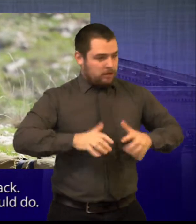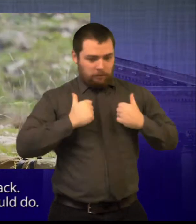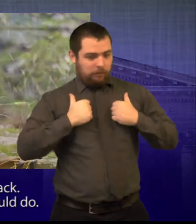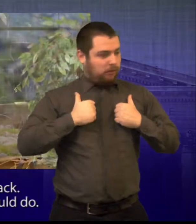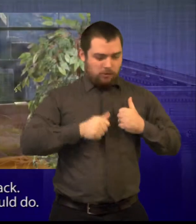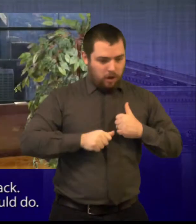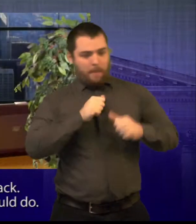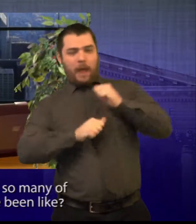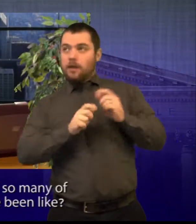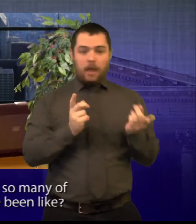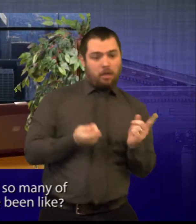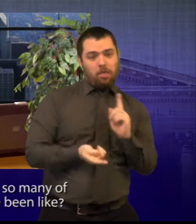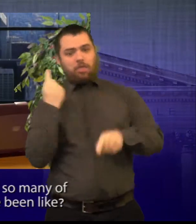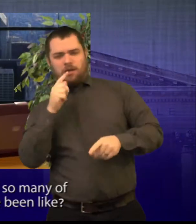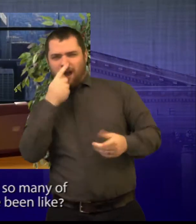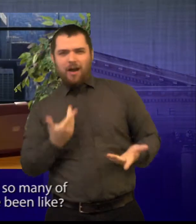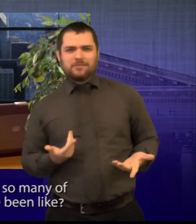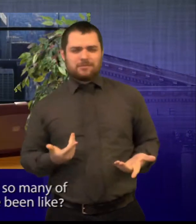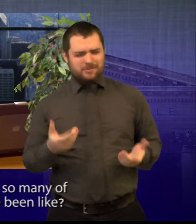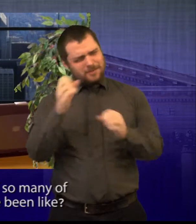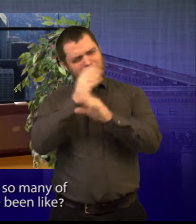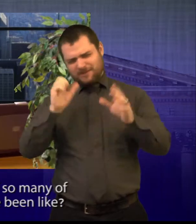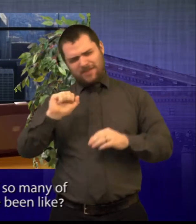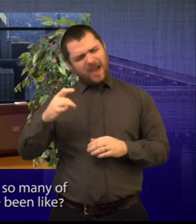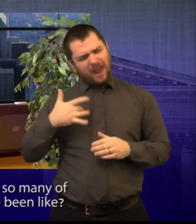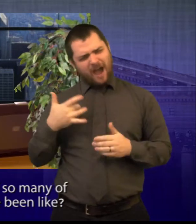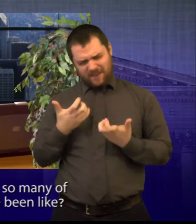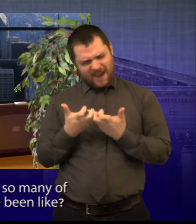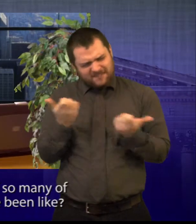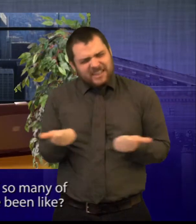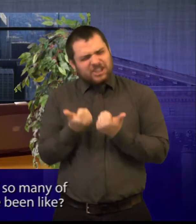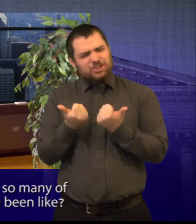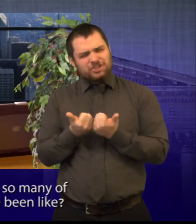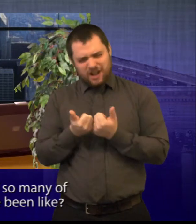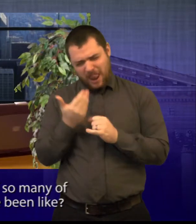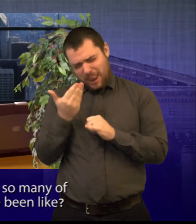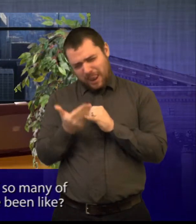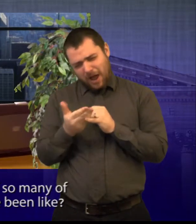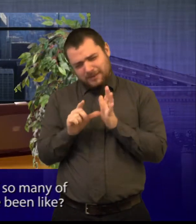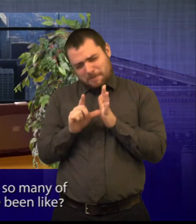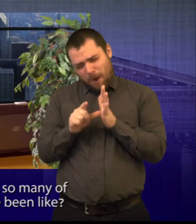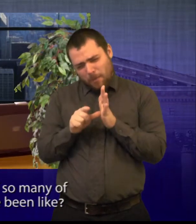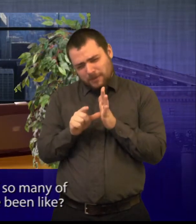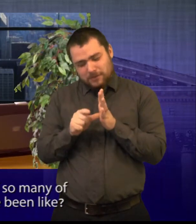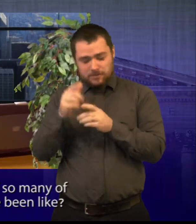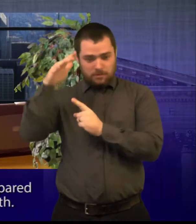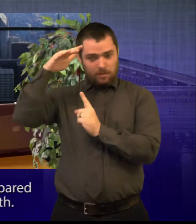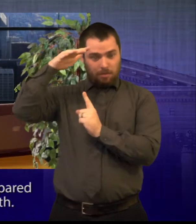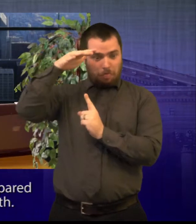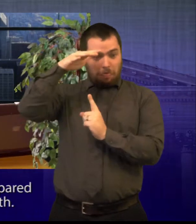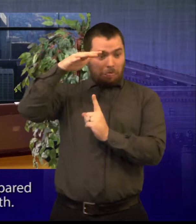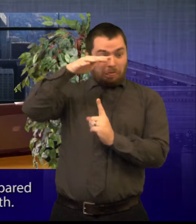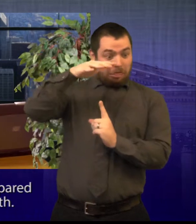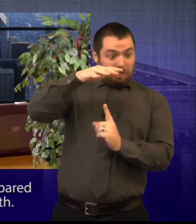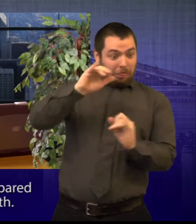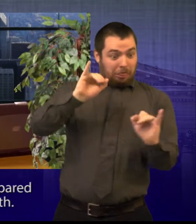they could do. What must the last moments of so many of those young paratroopers have been like? We do